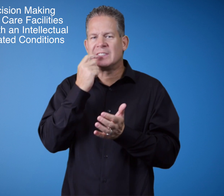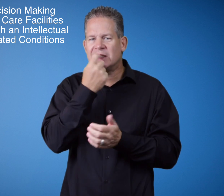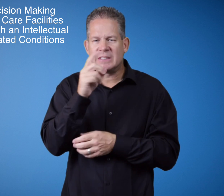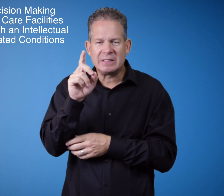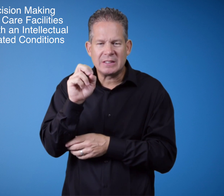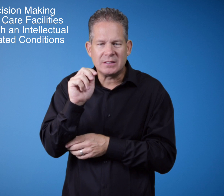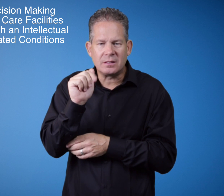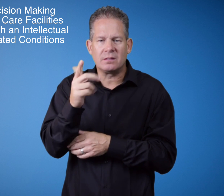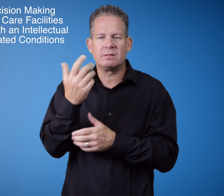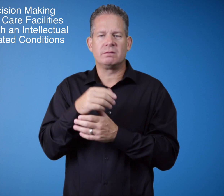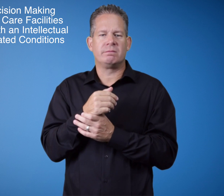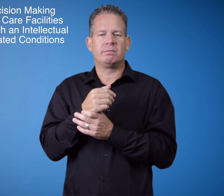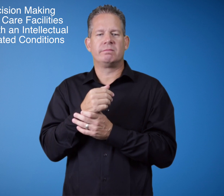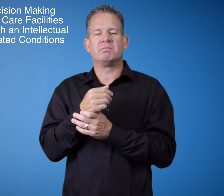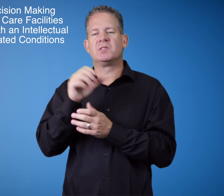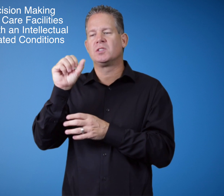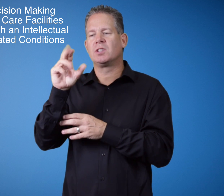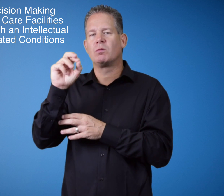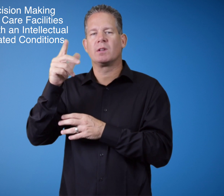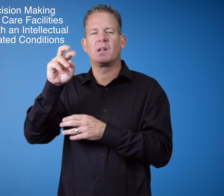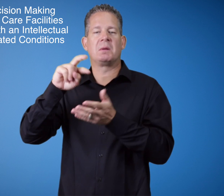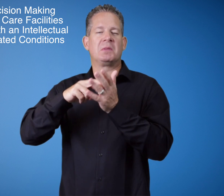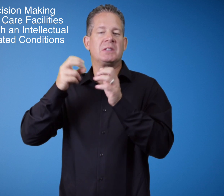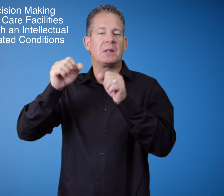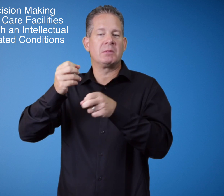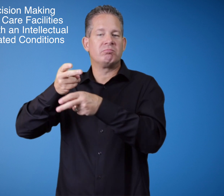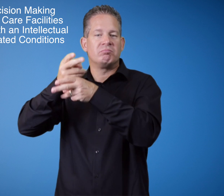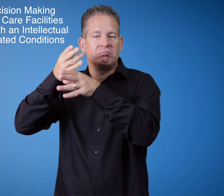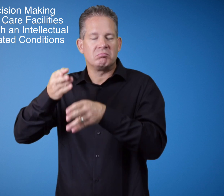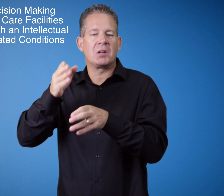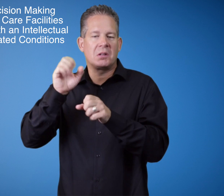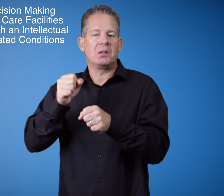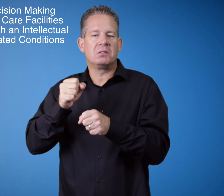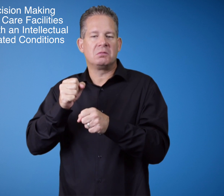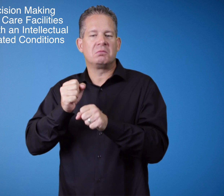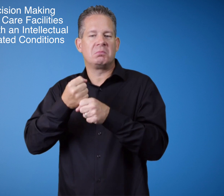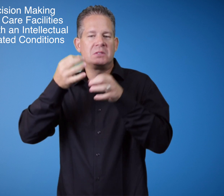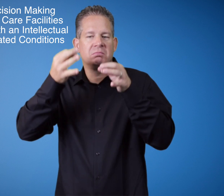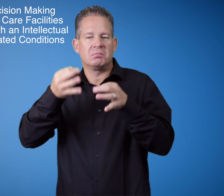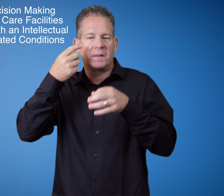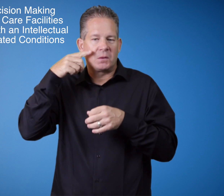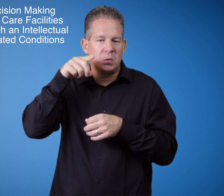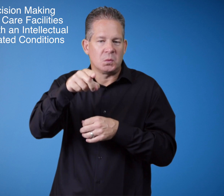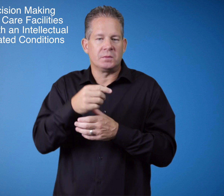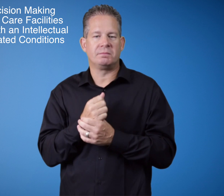regarding your medical needs, your dental needs, a surrogate decision making can then make these decisions for you.